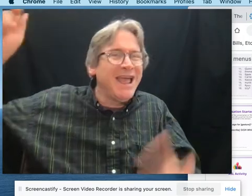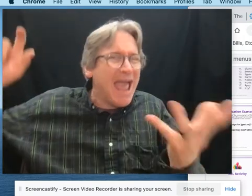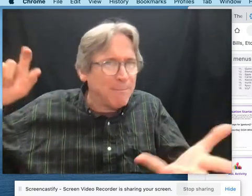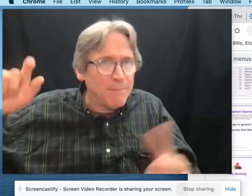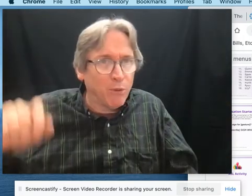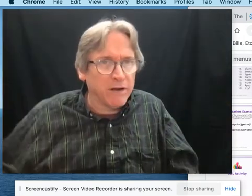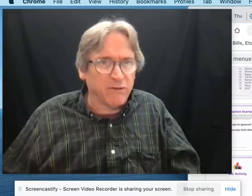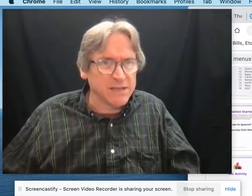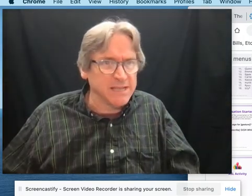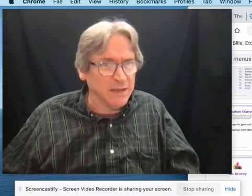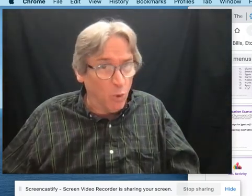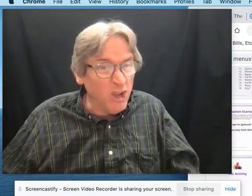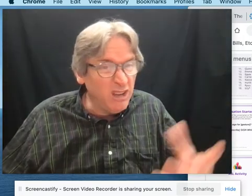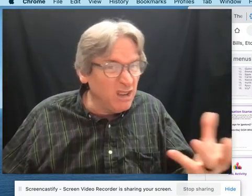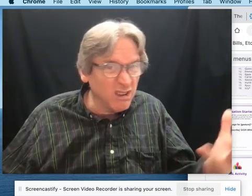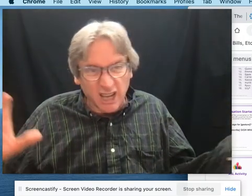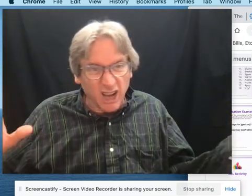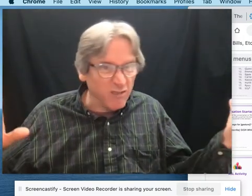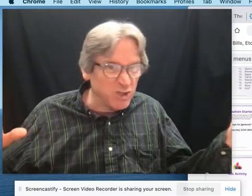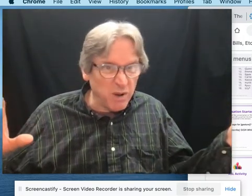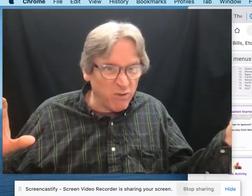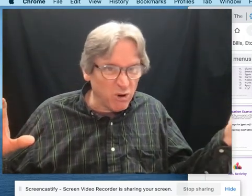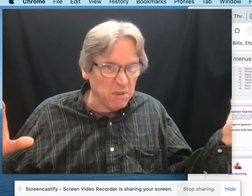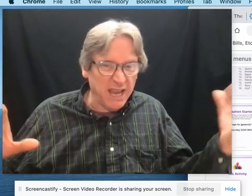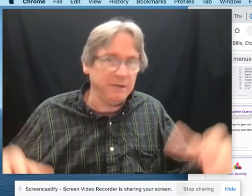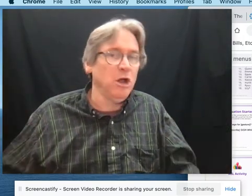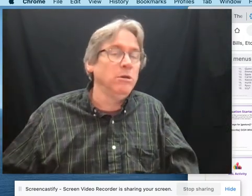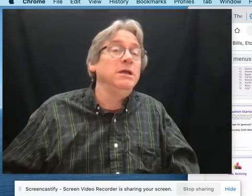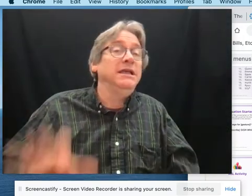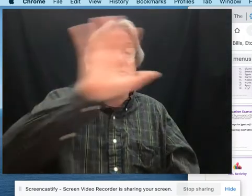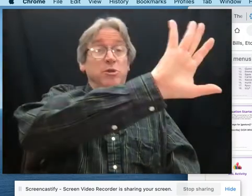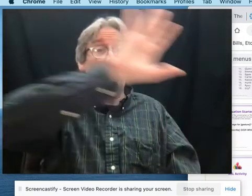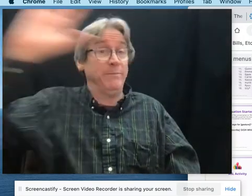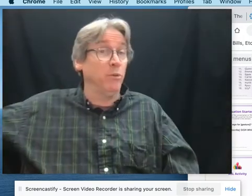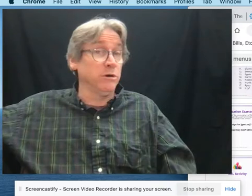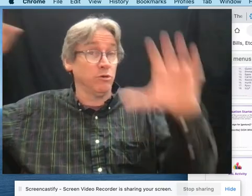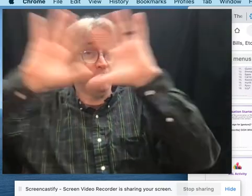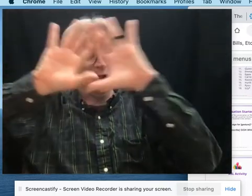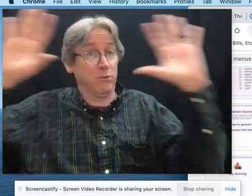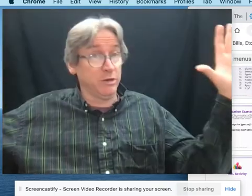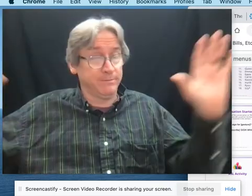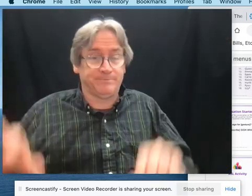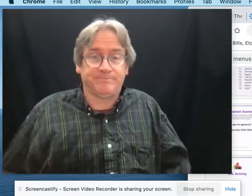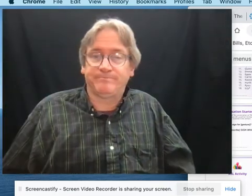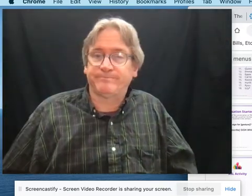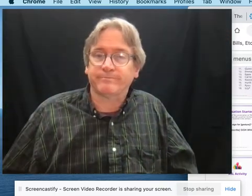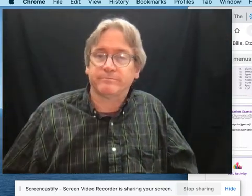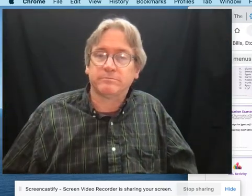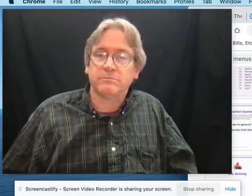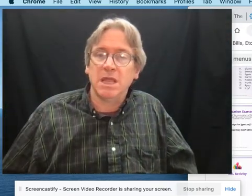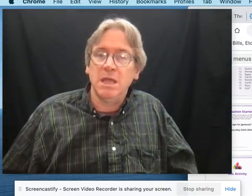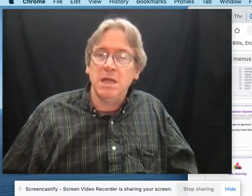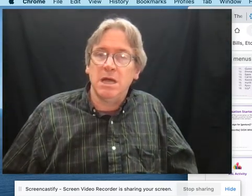board and by board at first i was thinking wood like a two by four a blank no it's the white board with blackboard